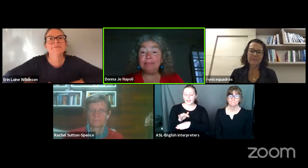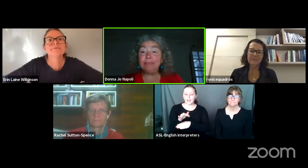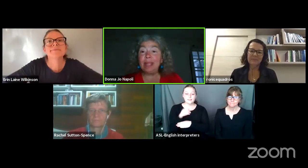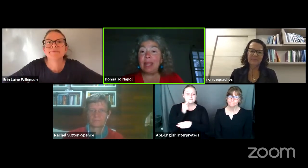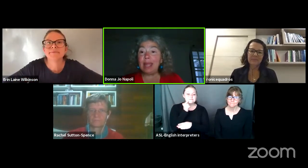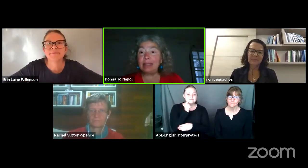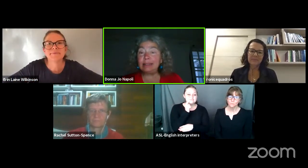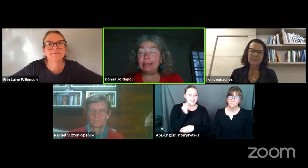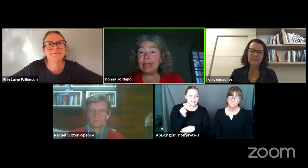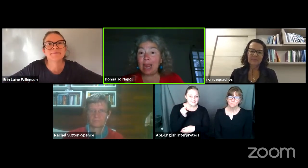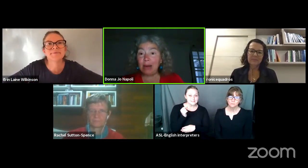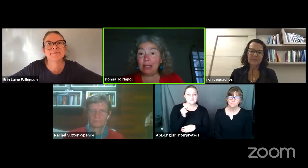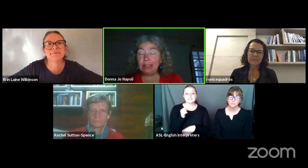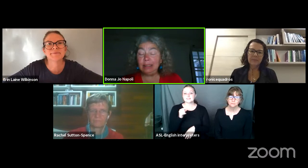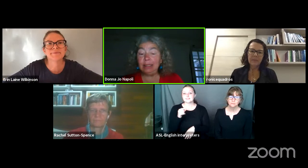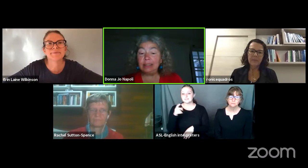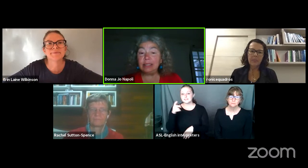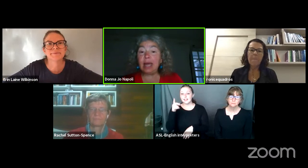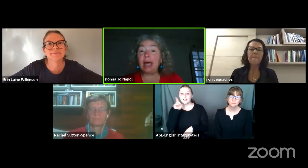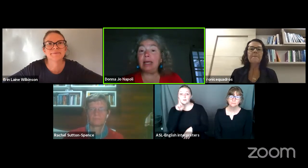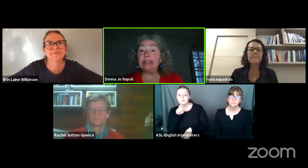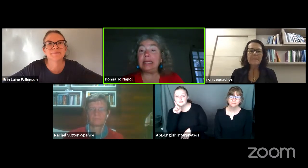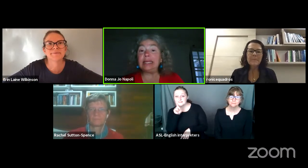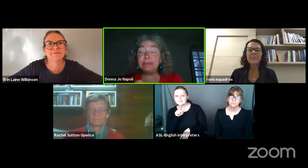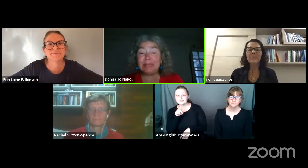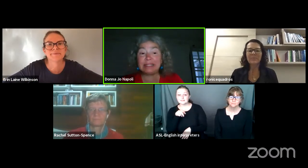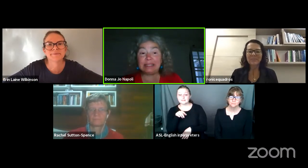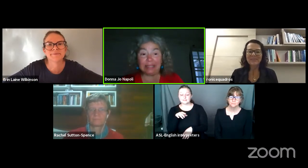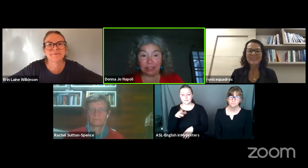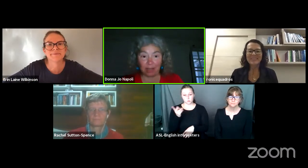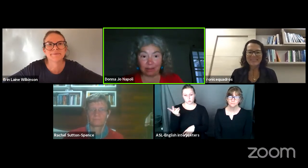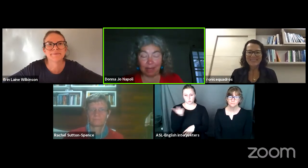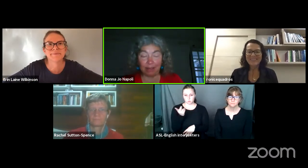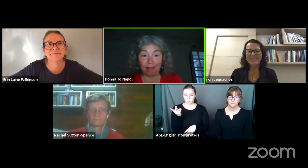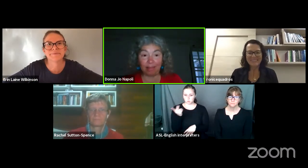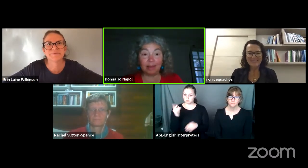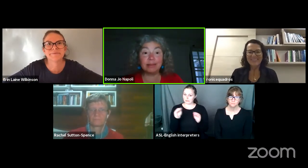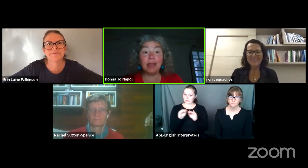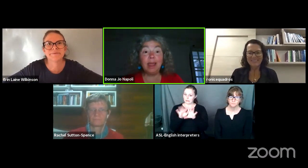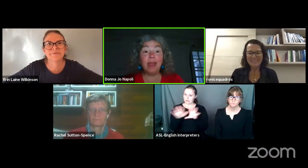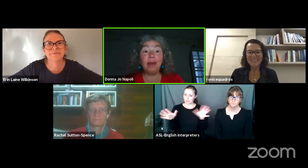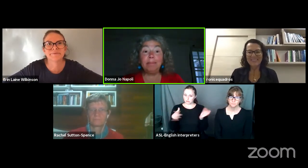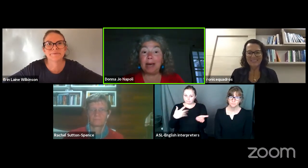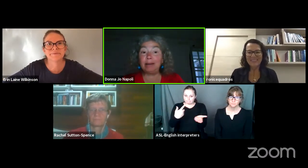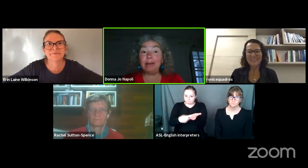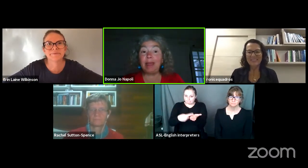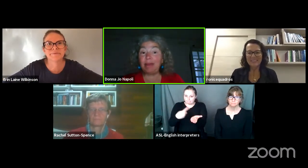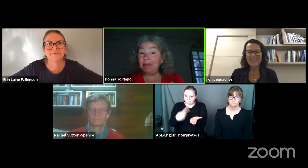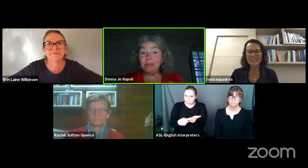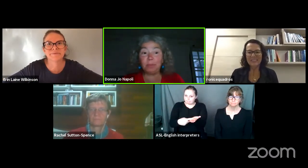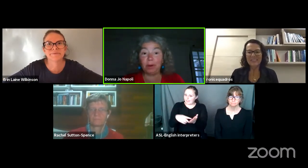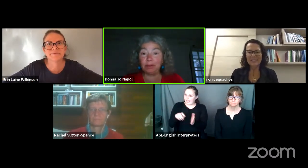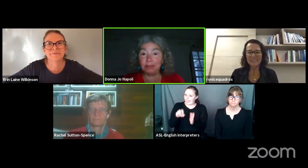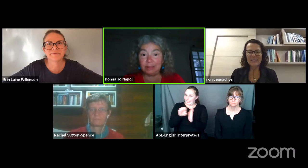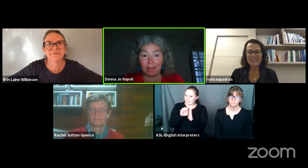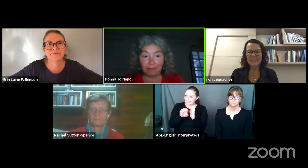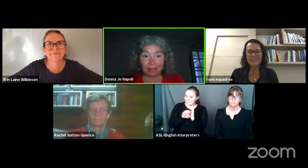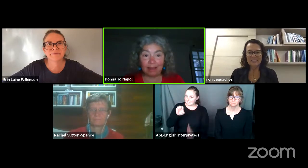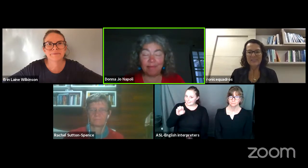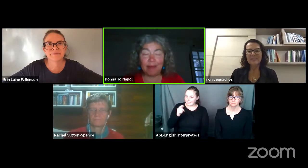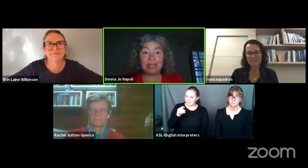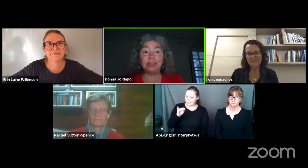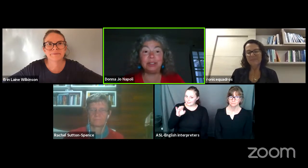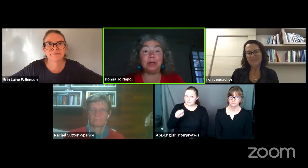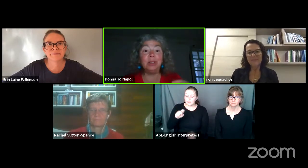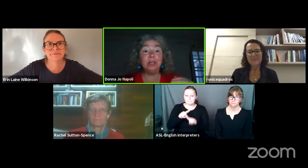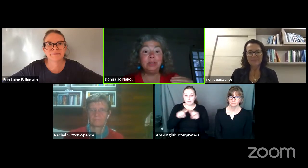Ronice and Erin explicitly talked about ethics, but ethics were